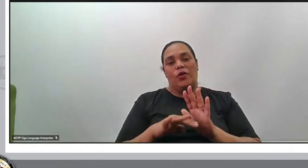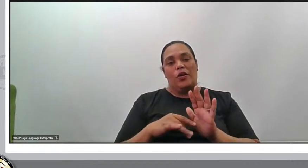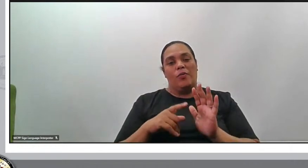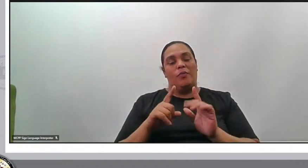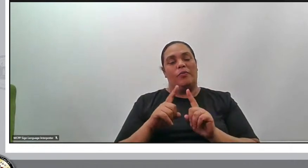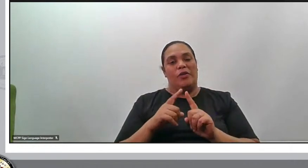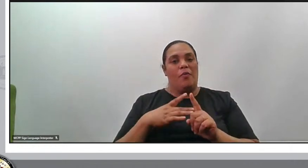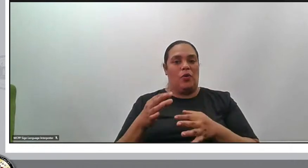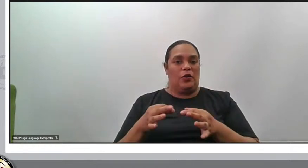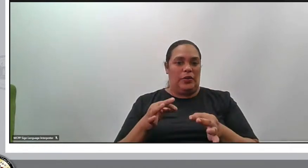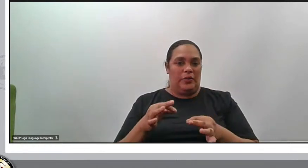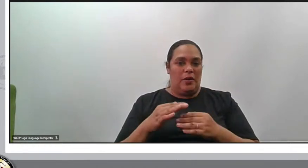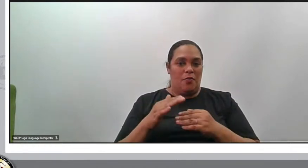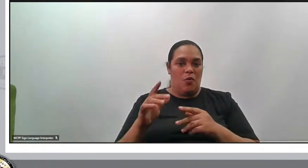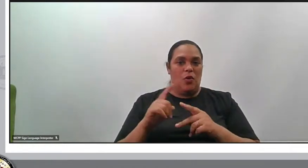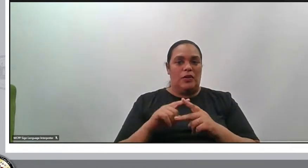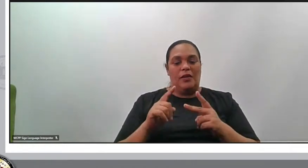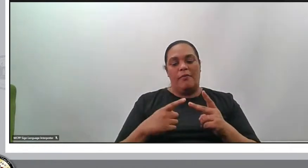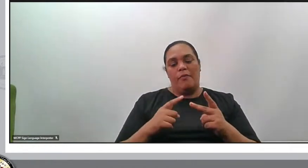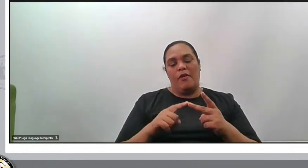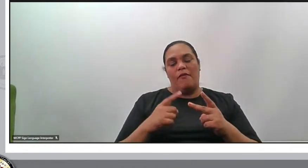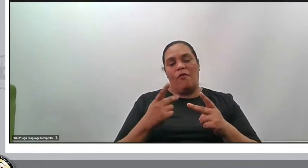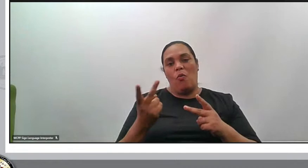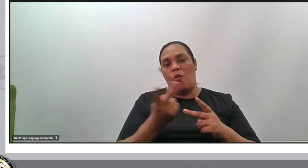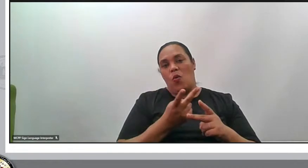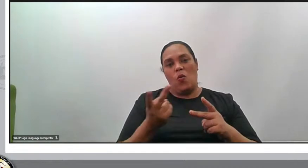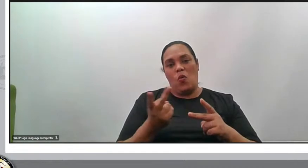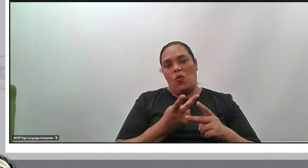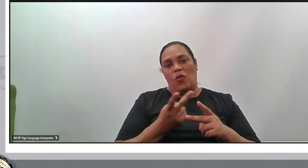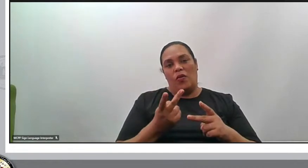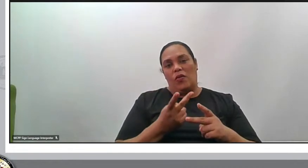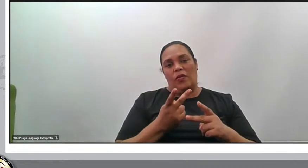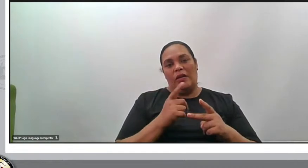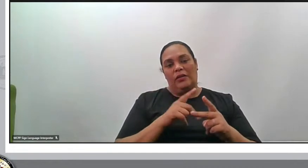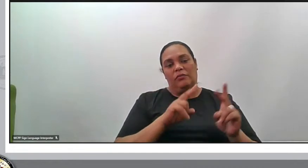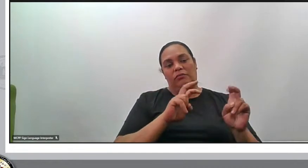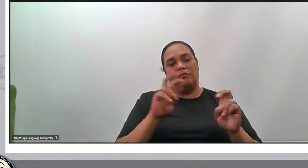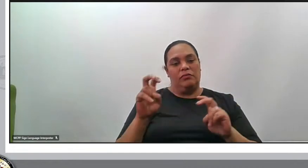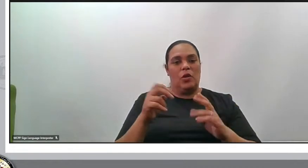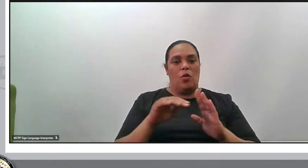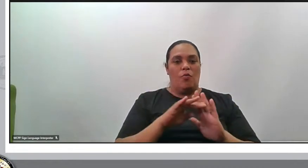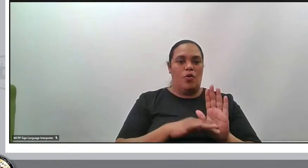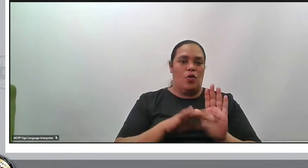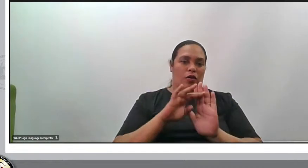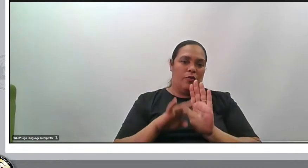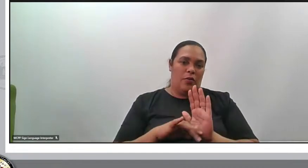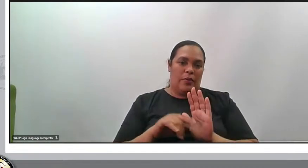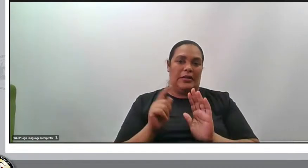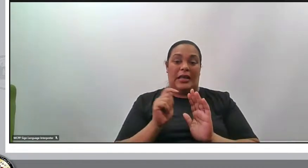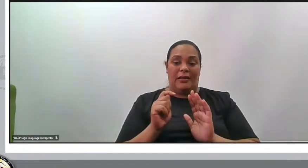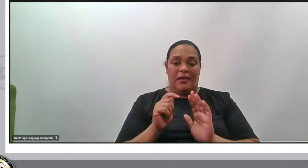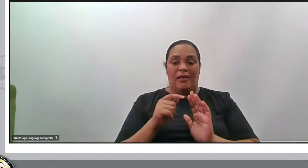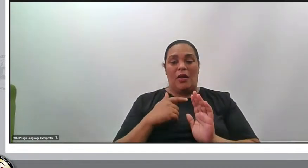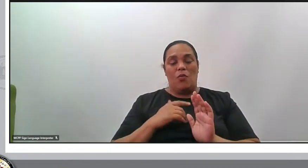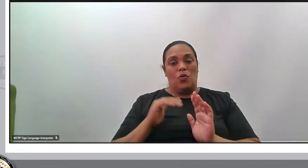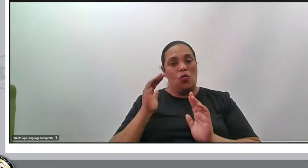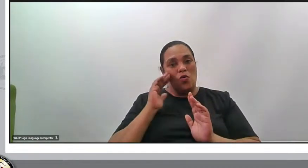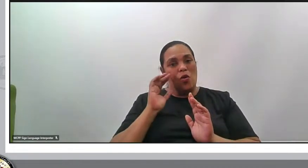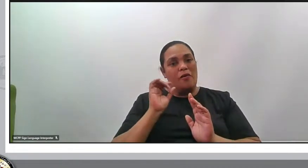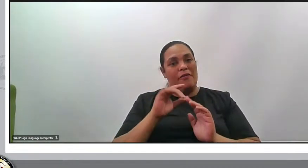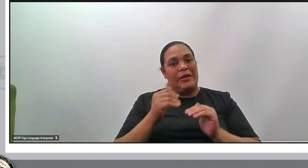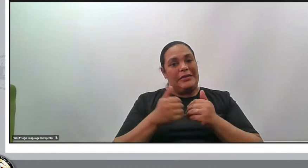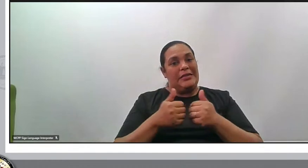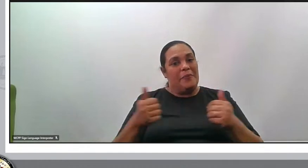well. And also for both of those type of programs, SOPA and TETA NATI, I would like to know the